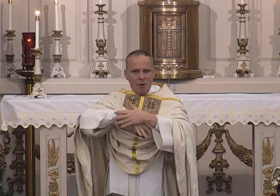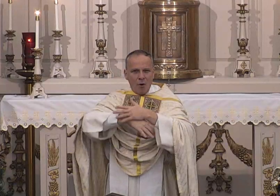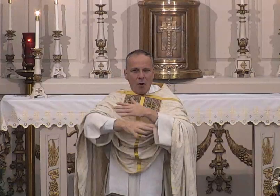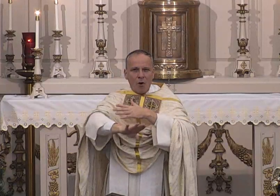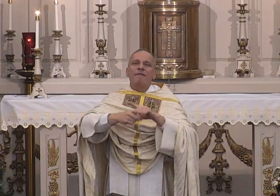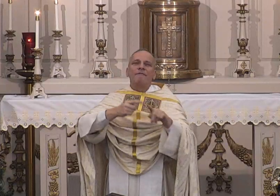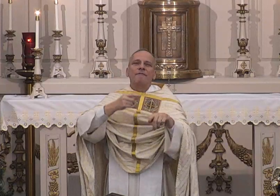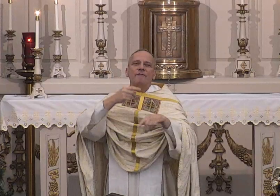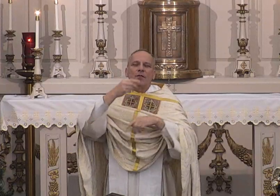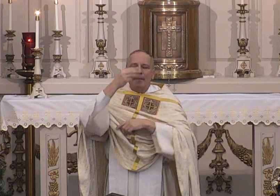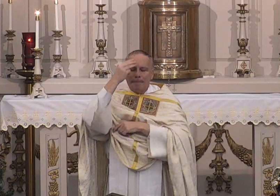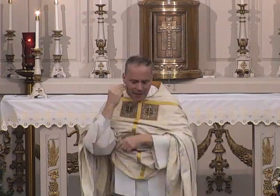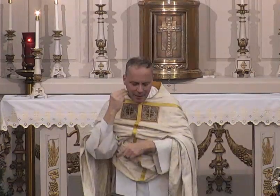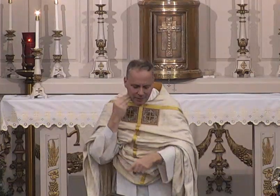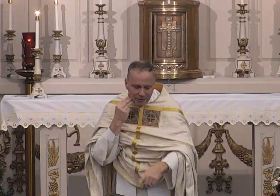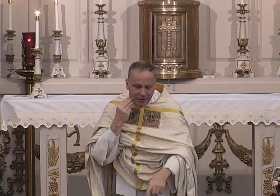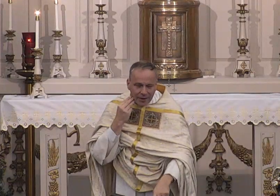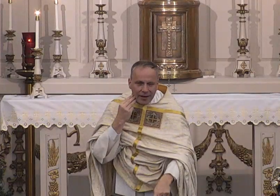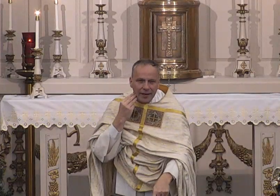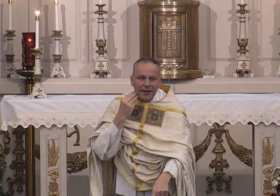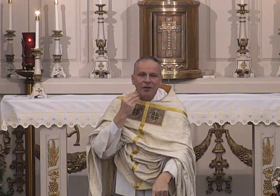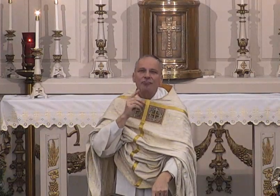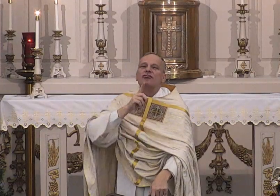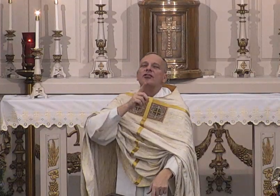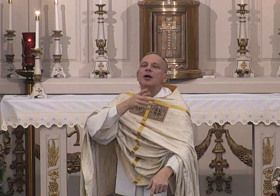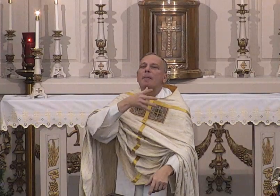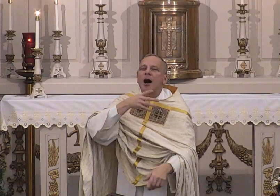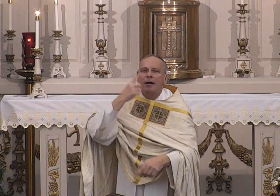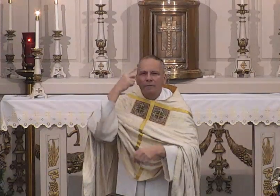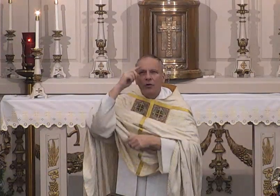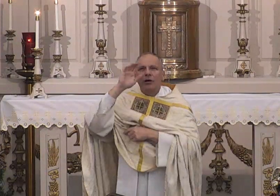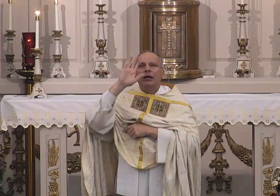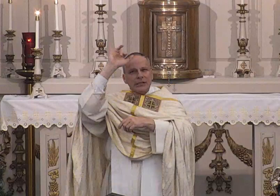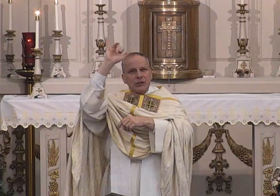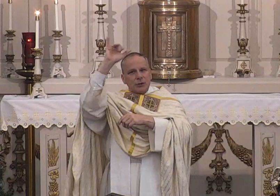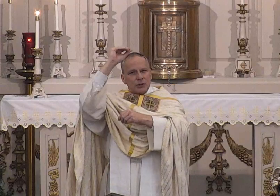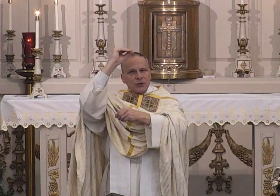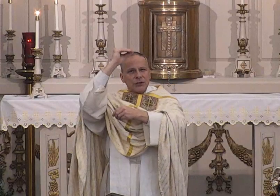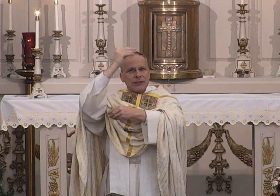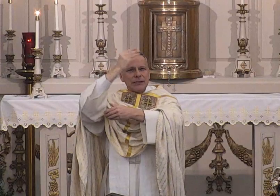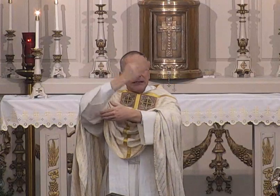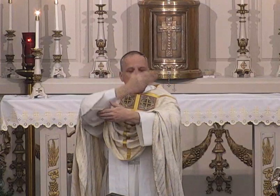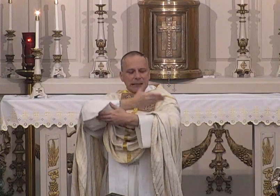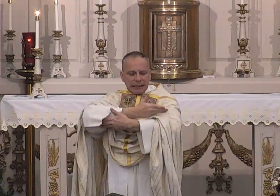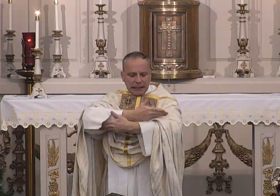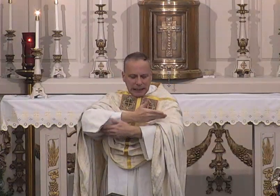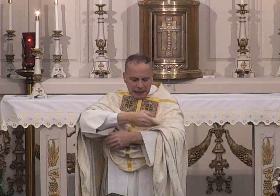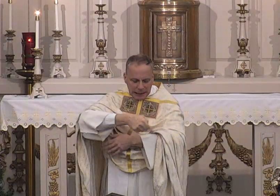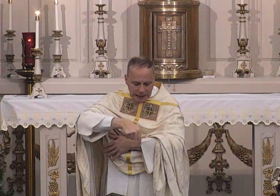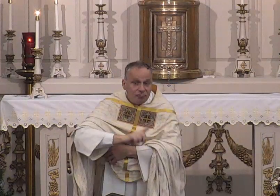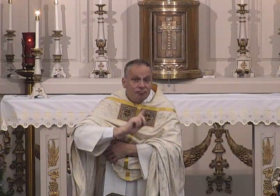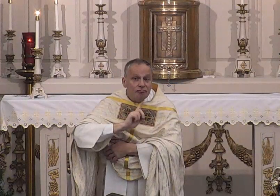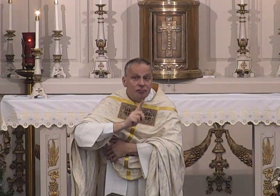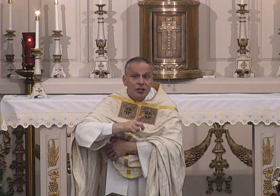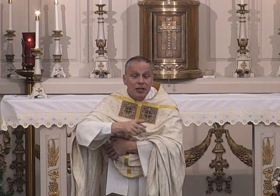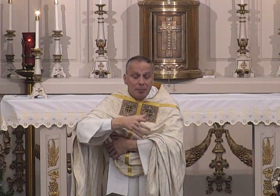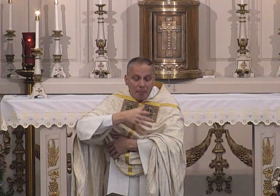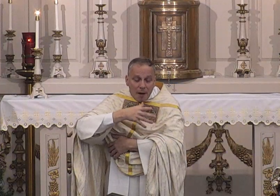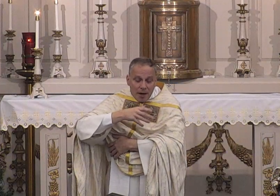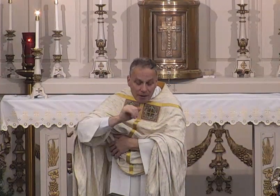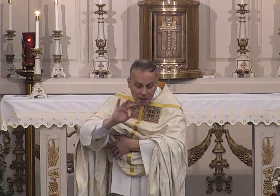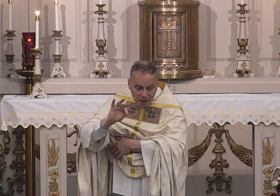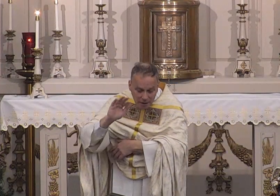sent his son who was born of Mary, and she is the mother of the eternal son.